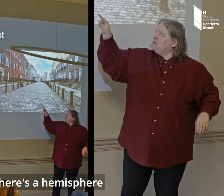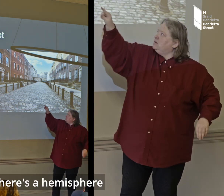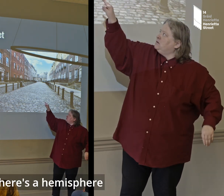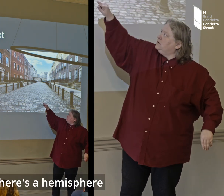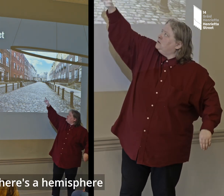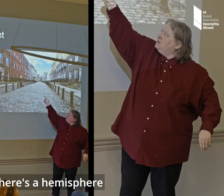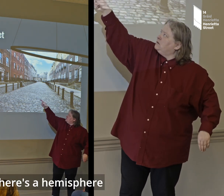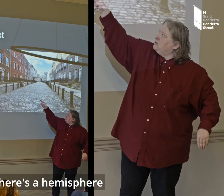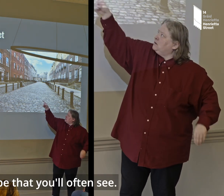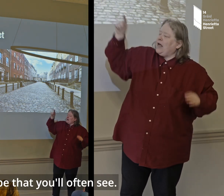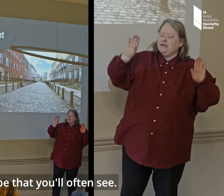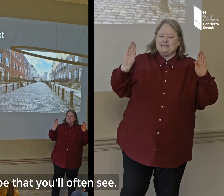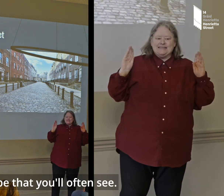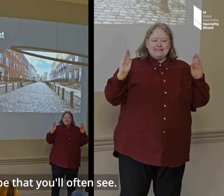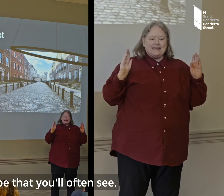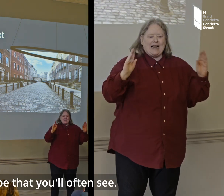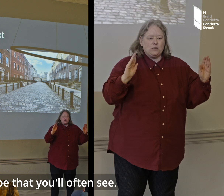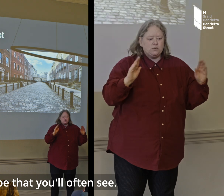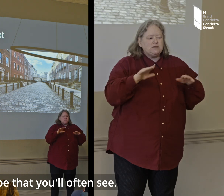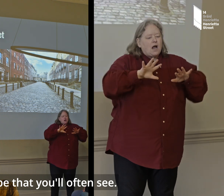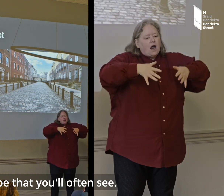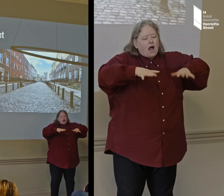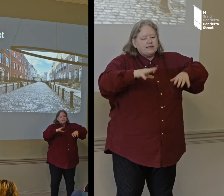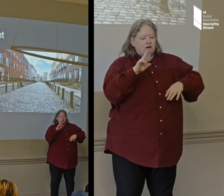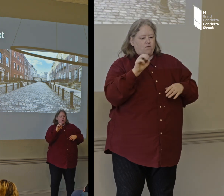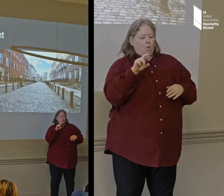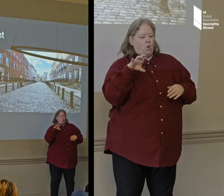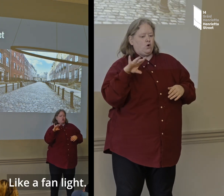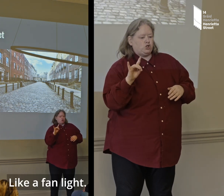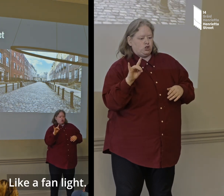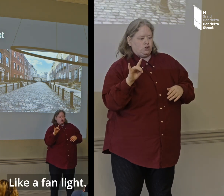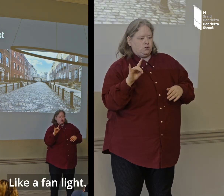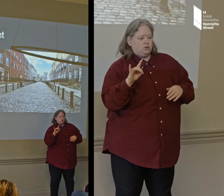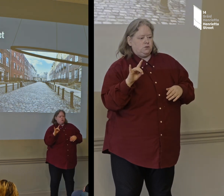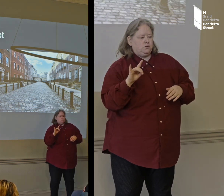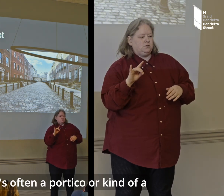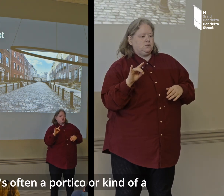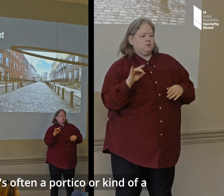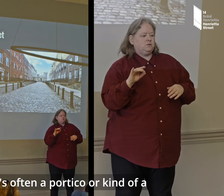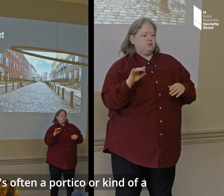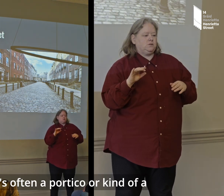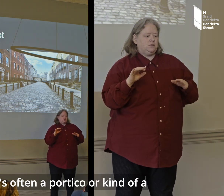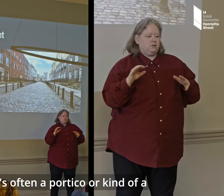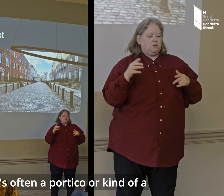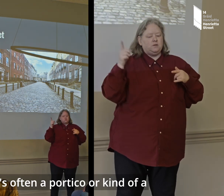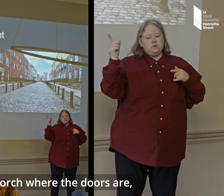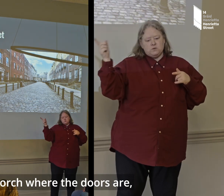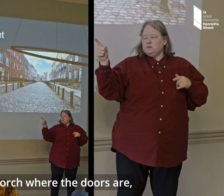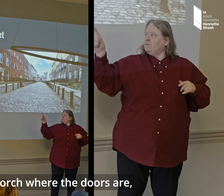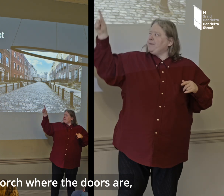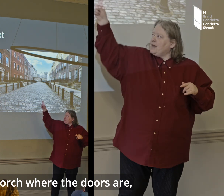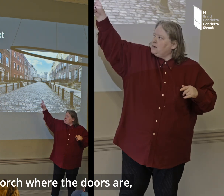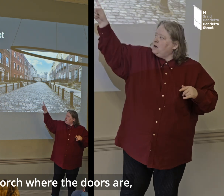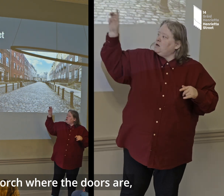There's a hemisphere shape that you'll often see, like a fan light, and there's often a portico or kind of a